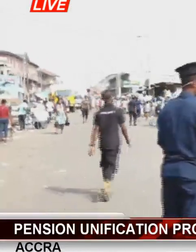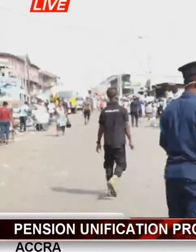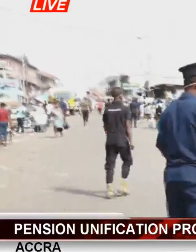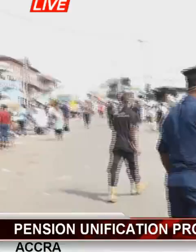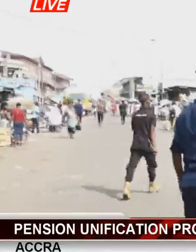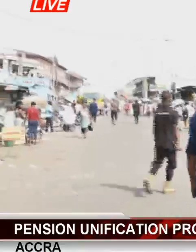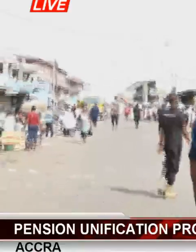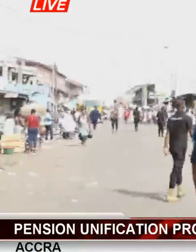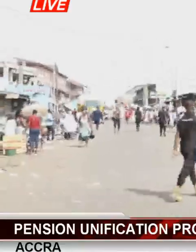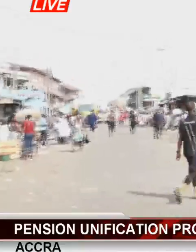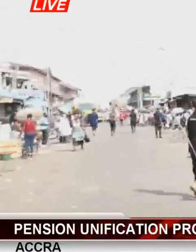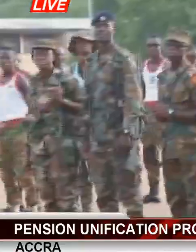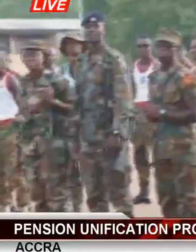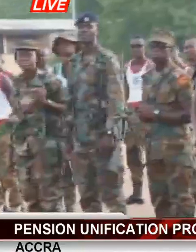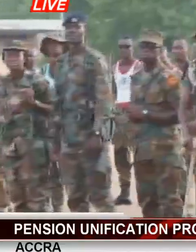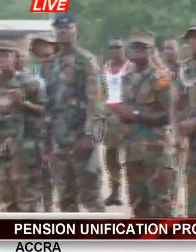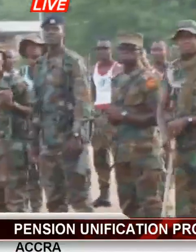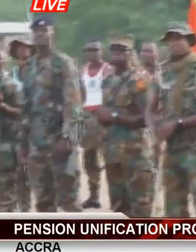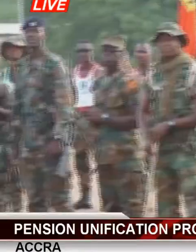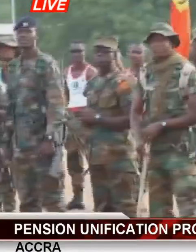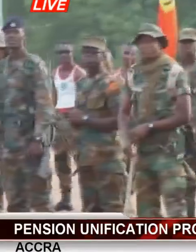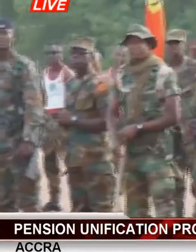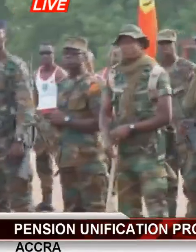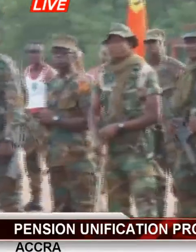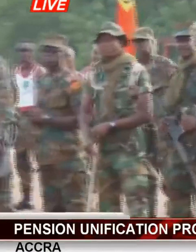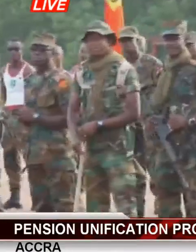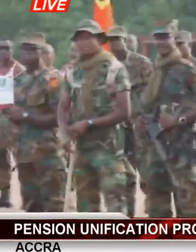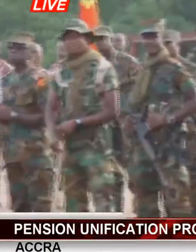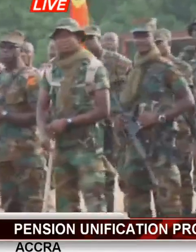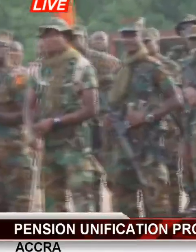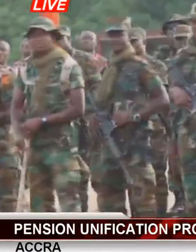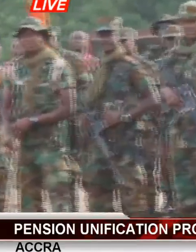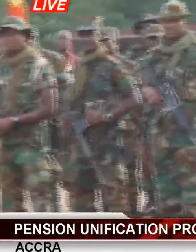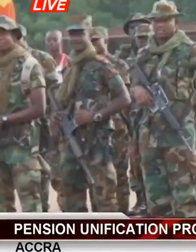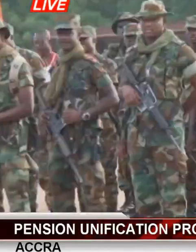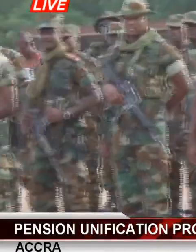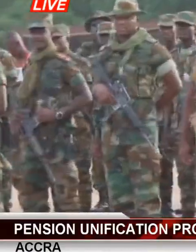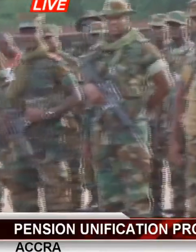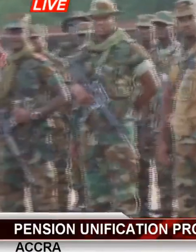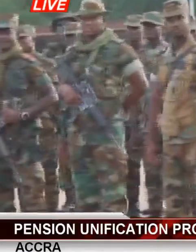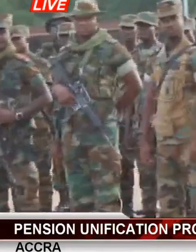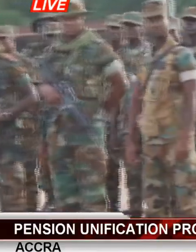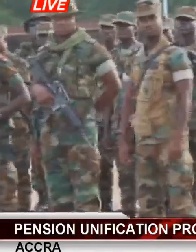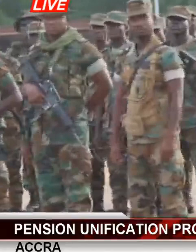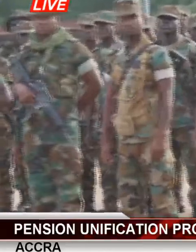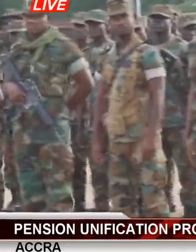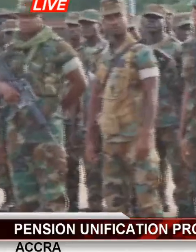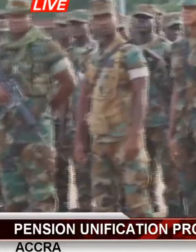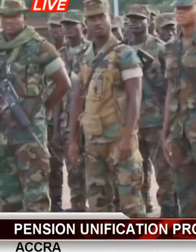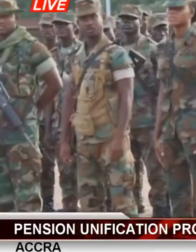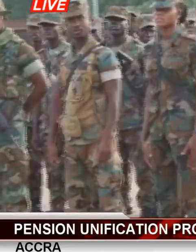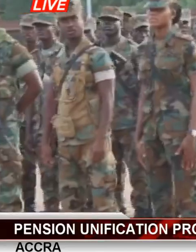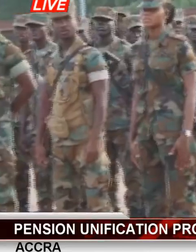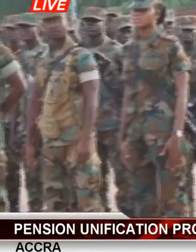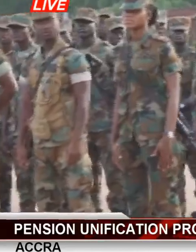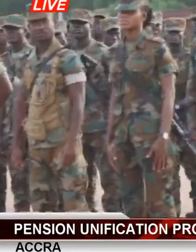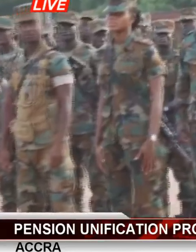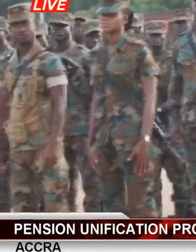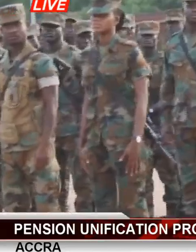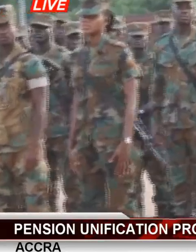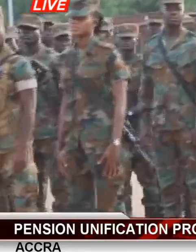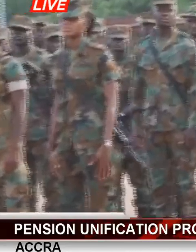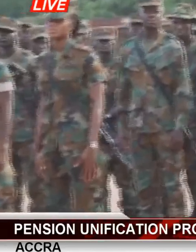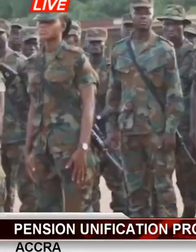prison service, any one of my world security and intelligence agencies, no, or pensioner, Yedemaum. Yen Yedeka, I